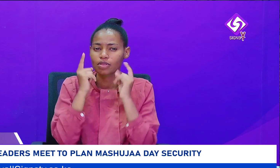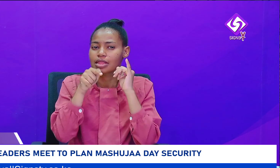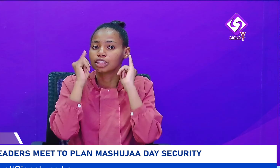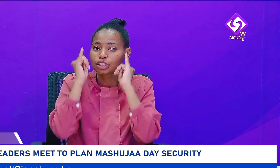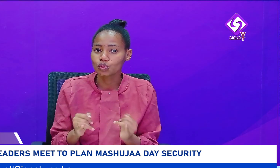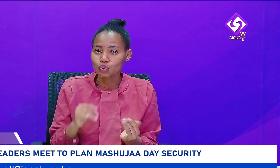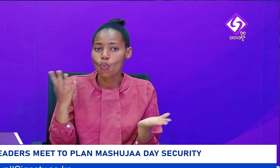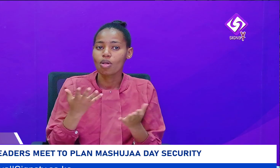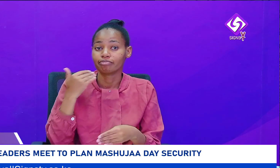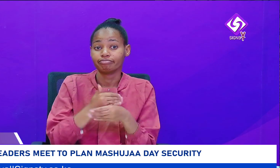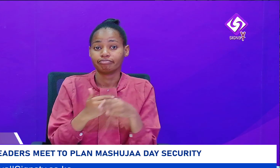Ithokwe Stadium.